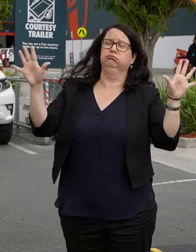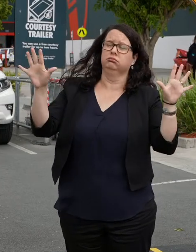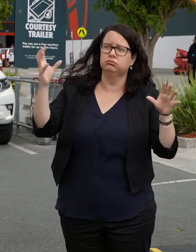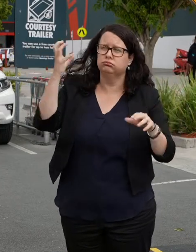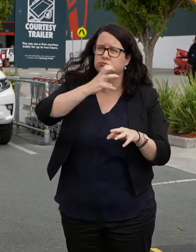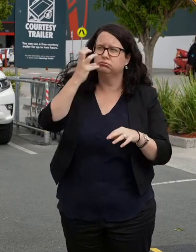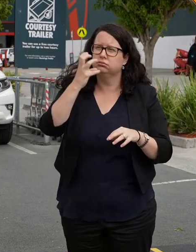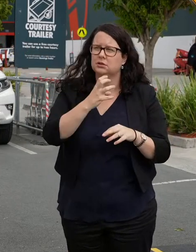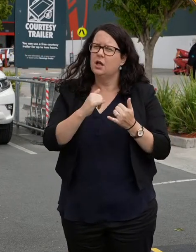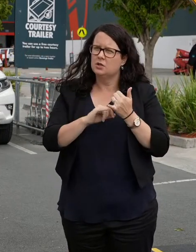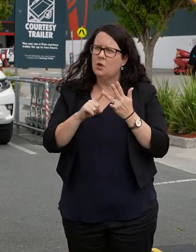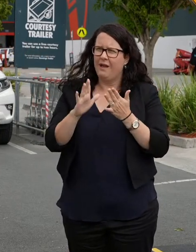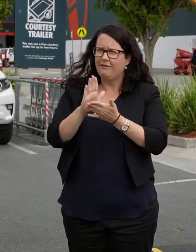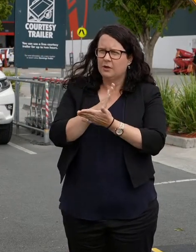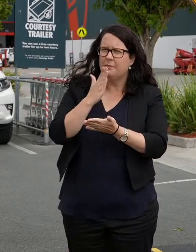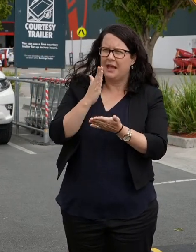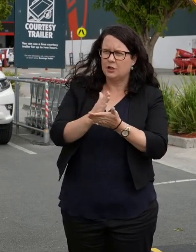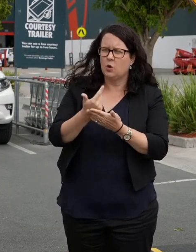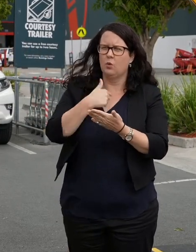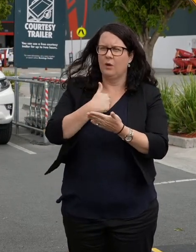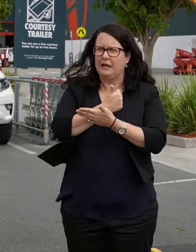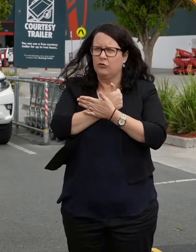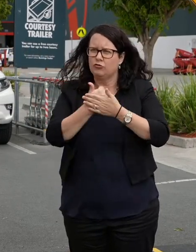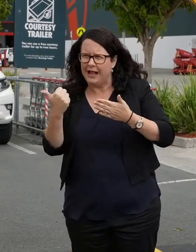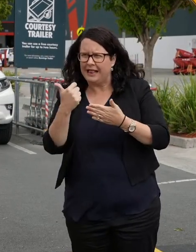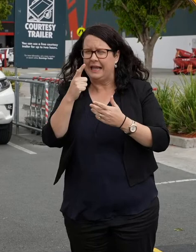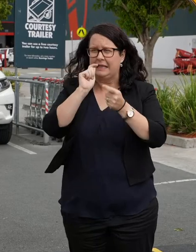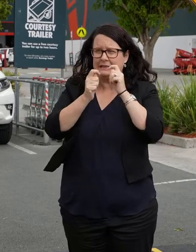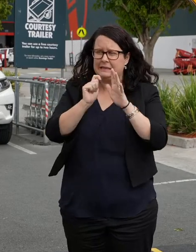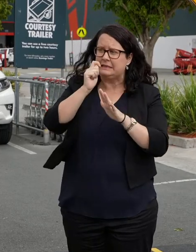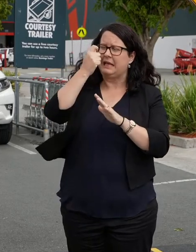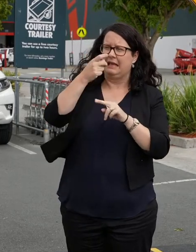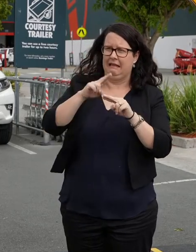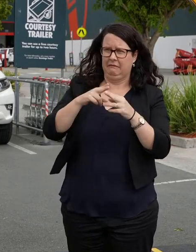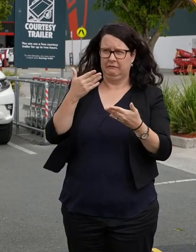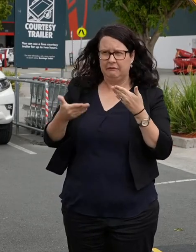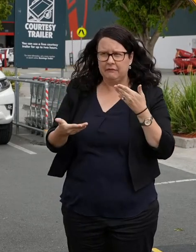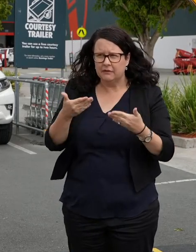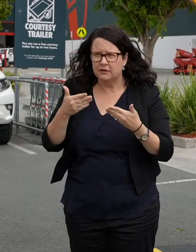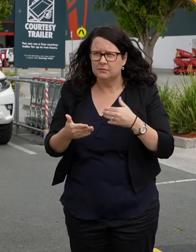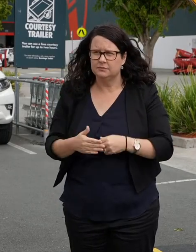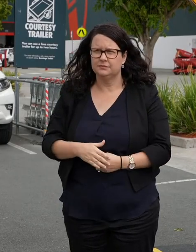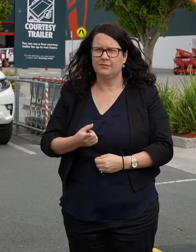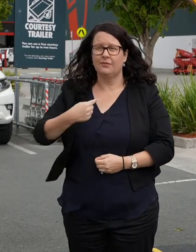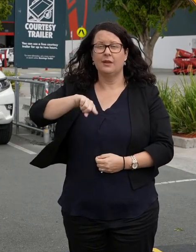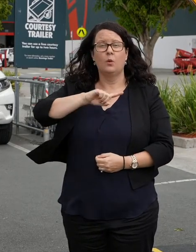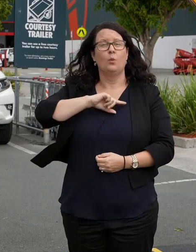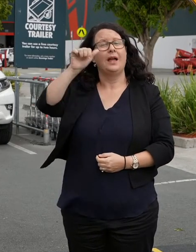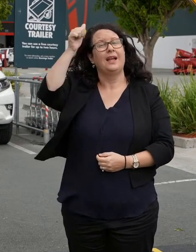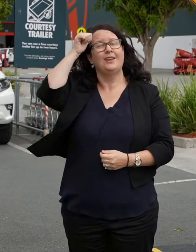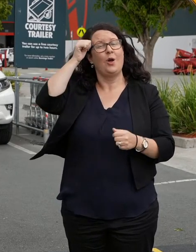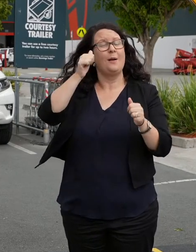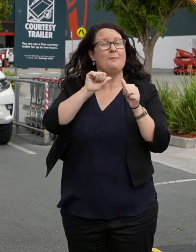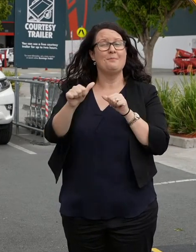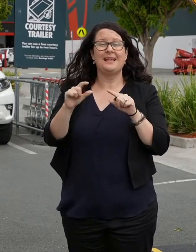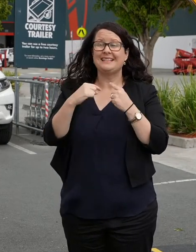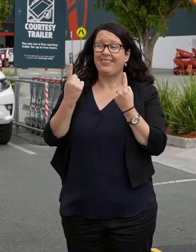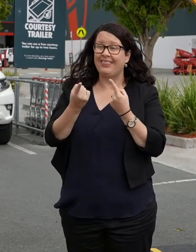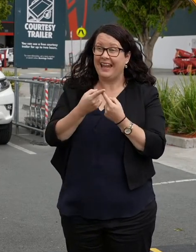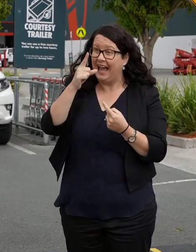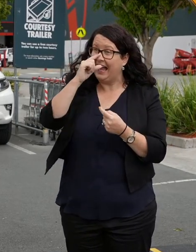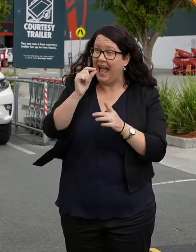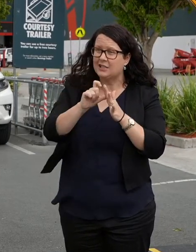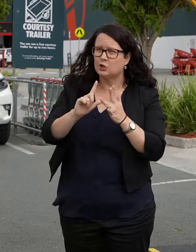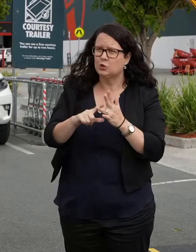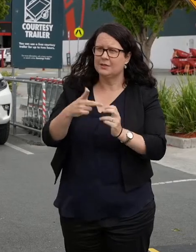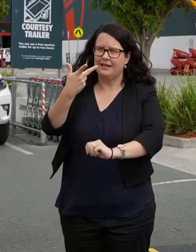sure that we continue to come out and get tested. And we know the best thing all of us can be doing is getting